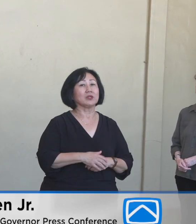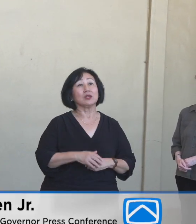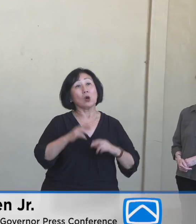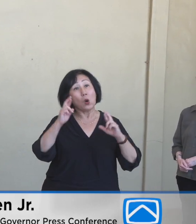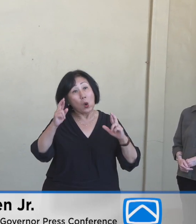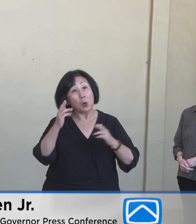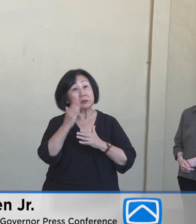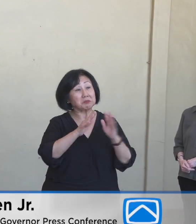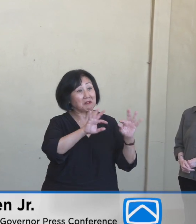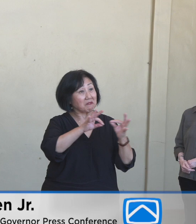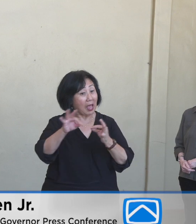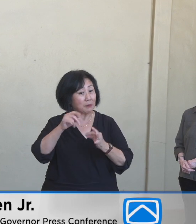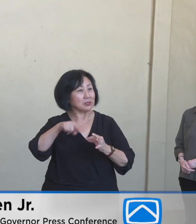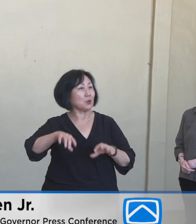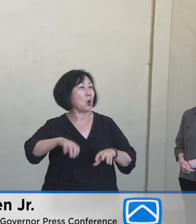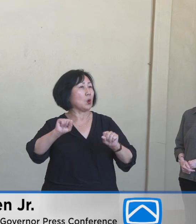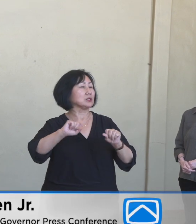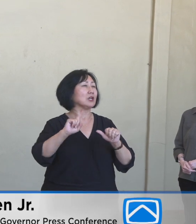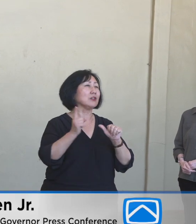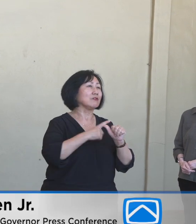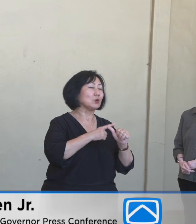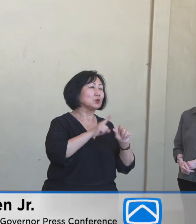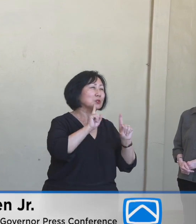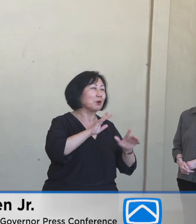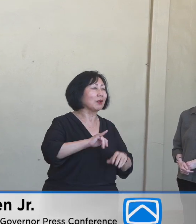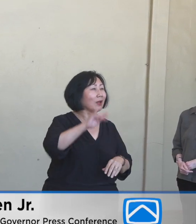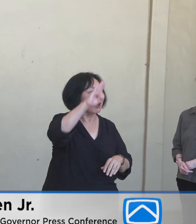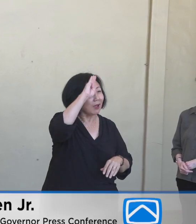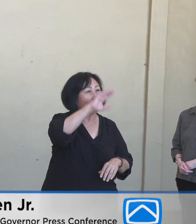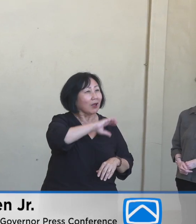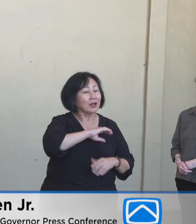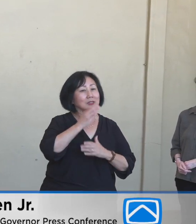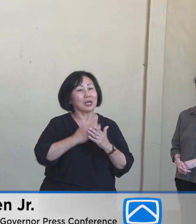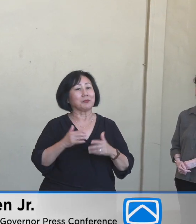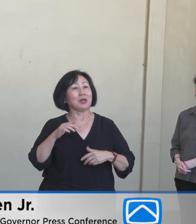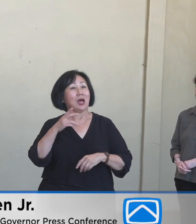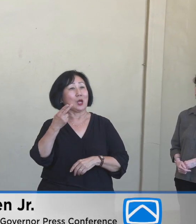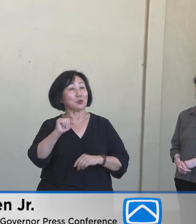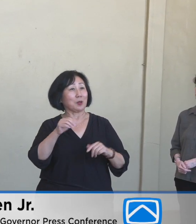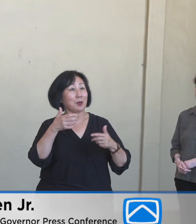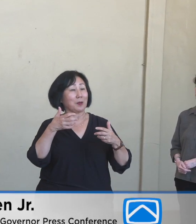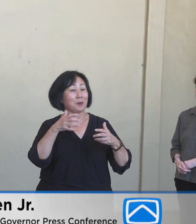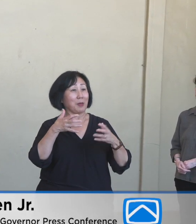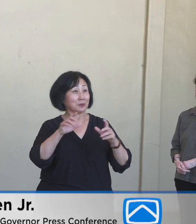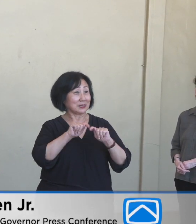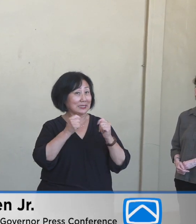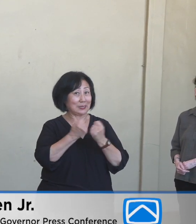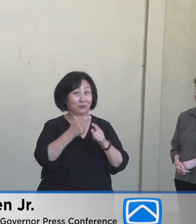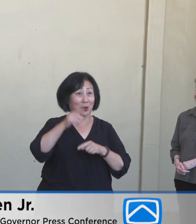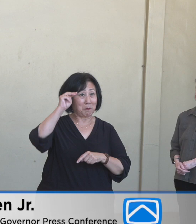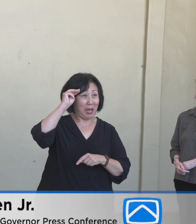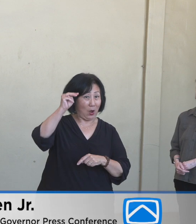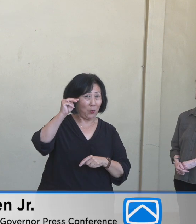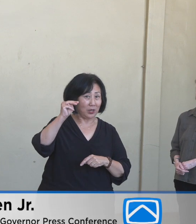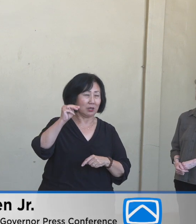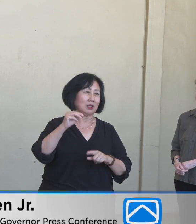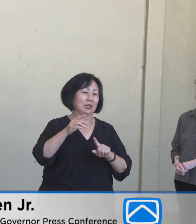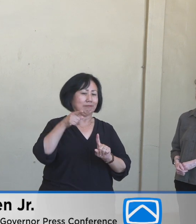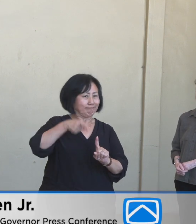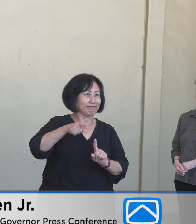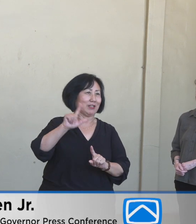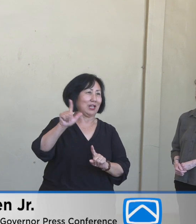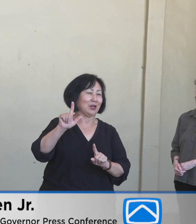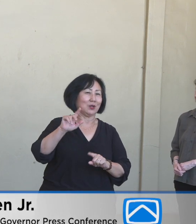some of the families, some of the first responders, some of the high school basketball teams from Maui, in particular Lahaina